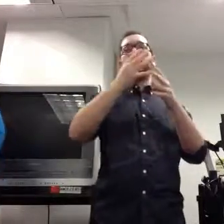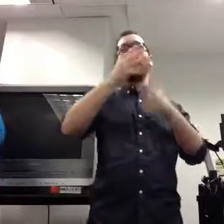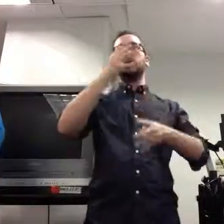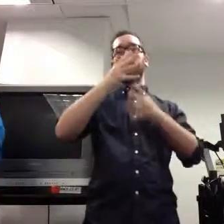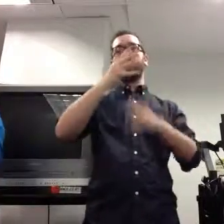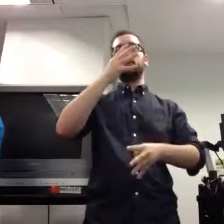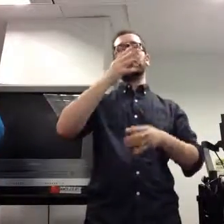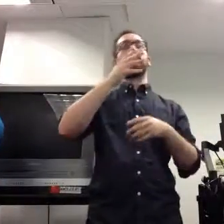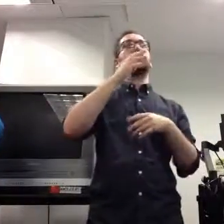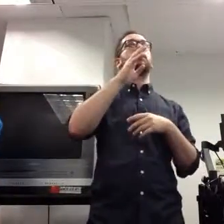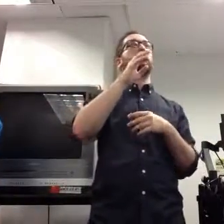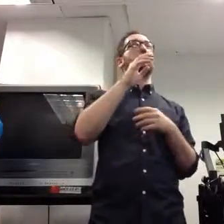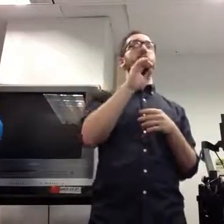water.